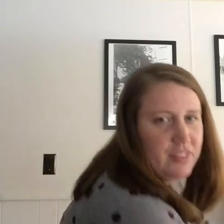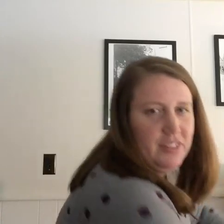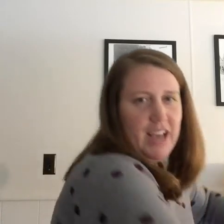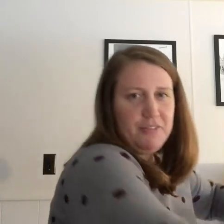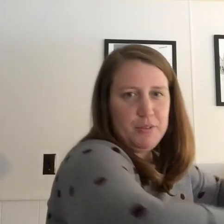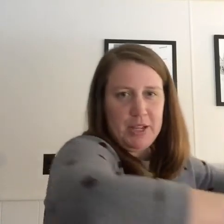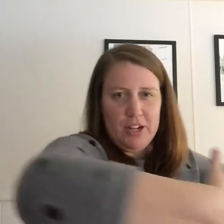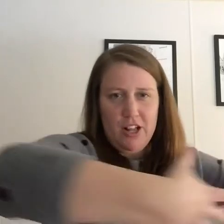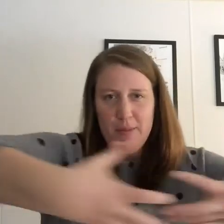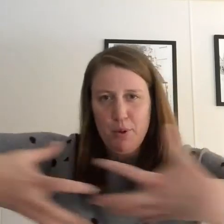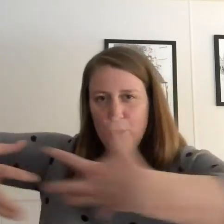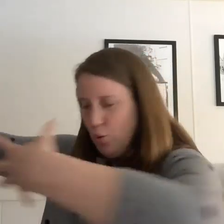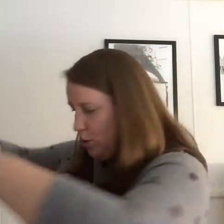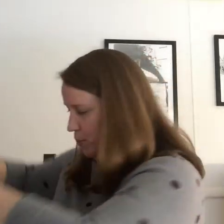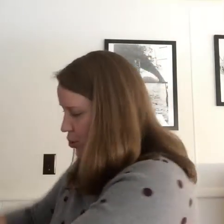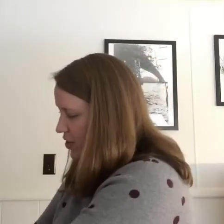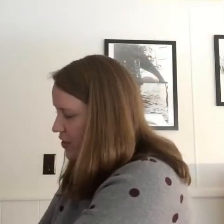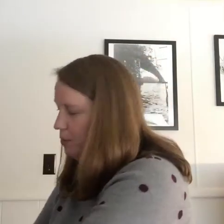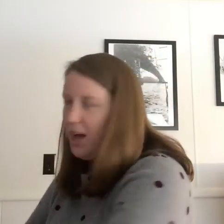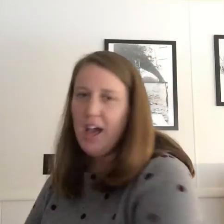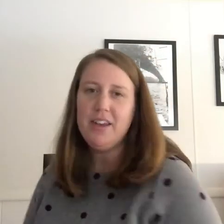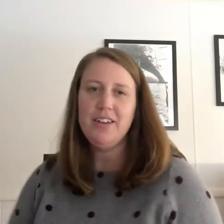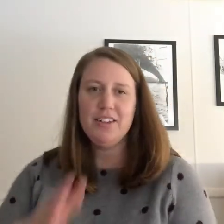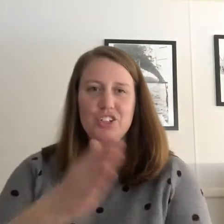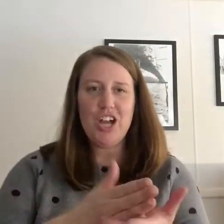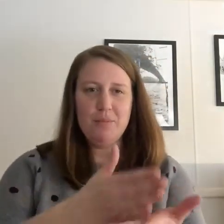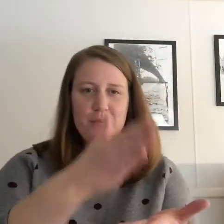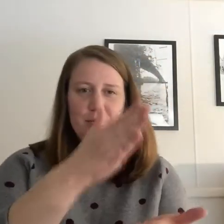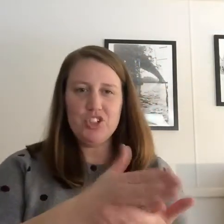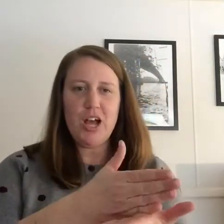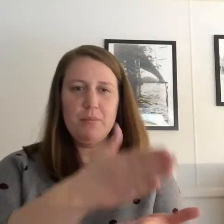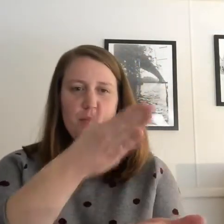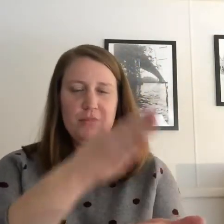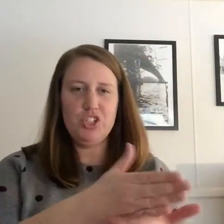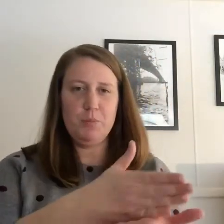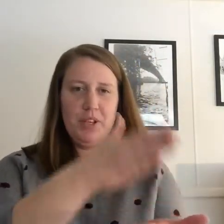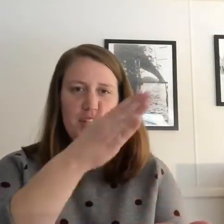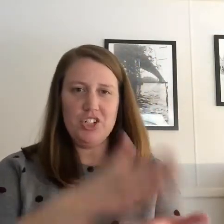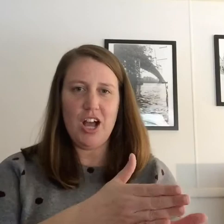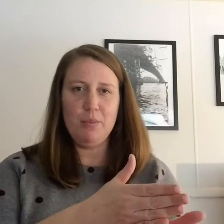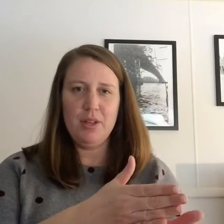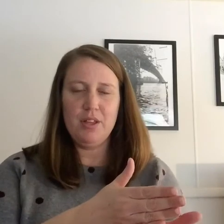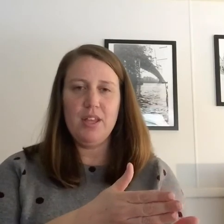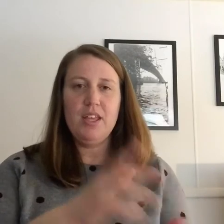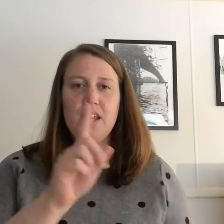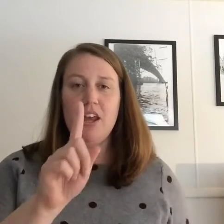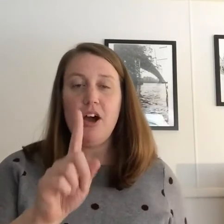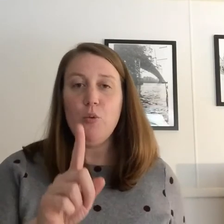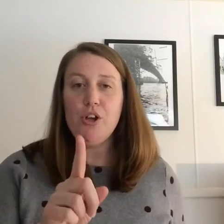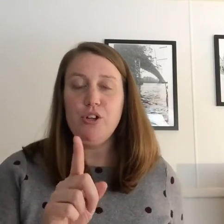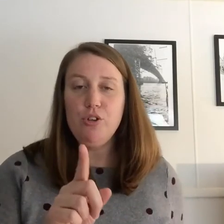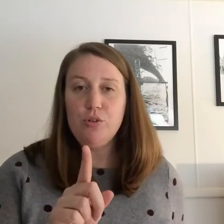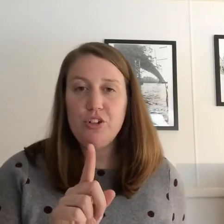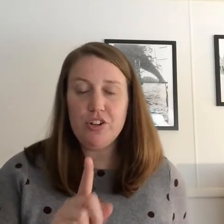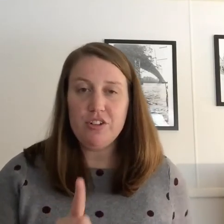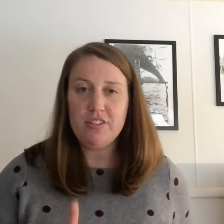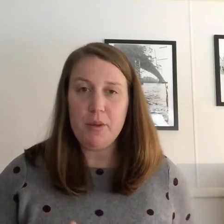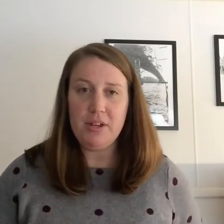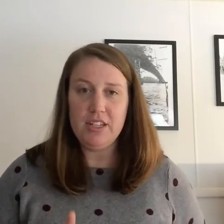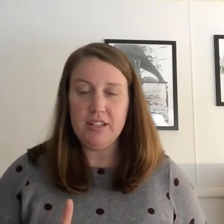left, pick it all up, we'll put in the pot. Chop, chop, chippity chop. Chop. Now I want you to turn to somebody in the